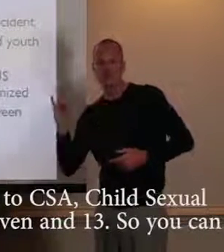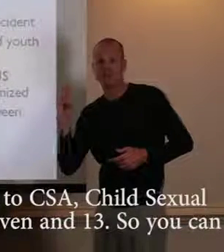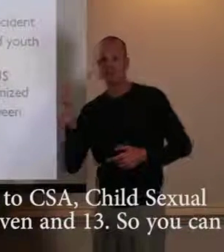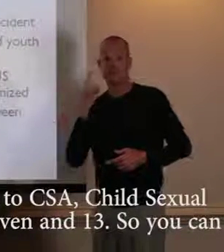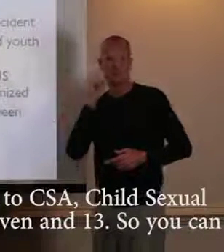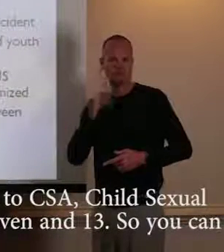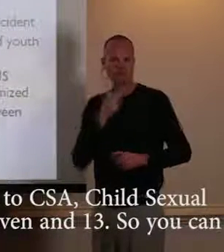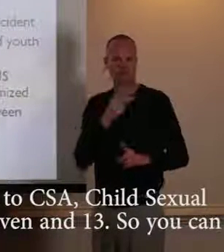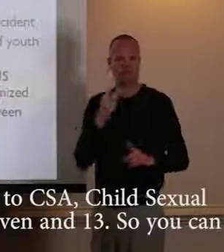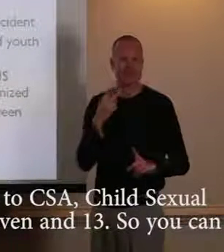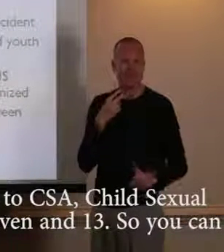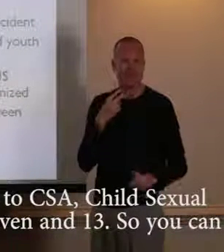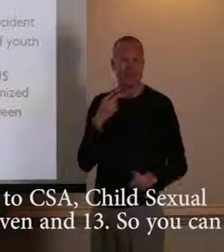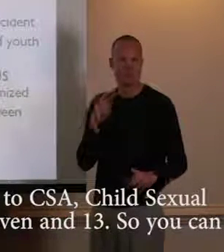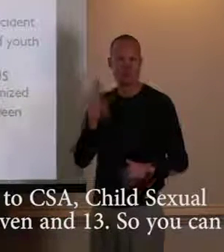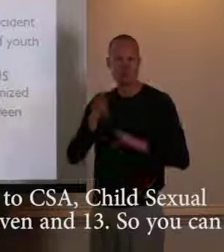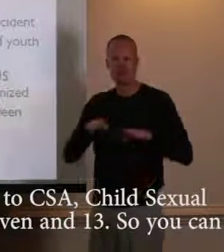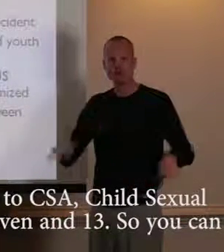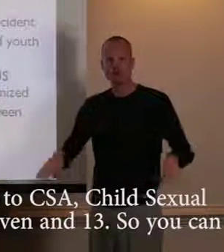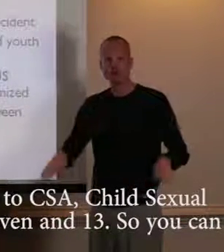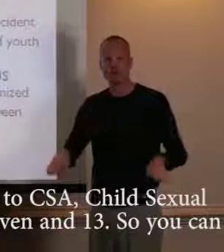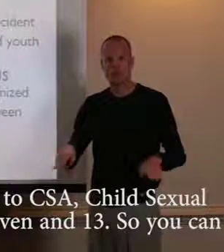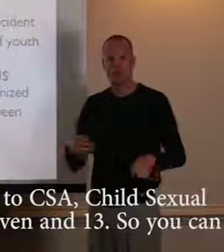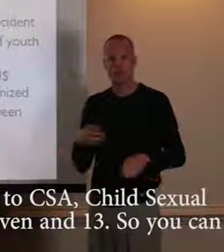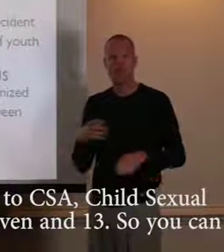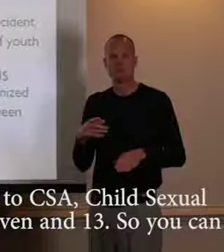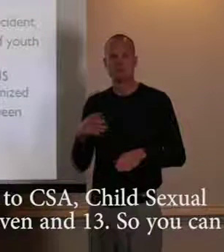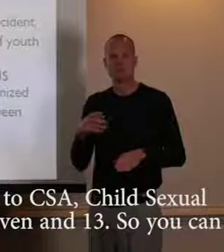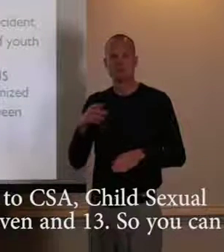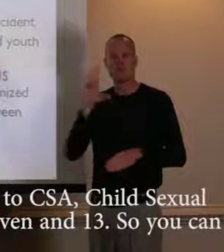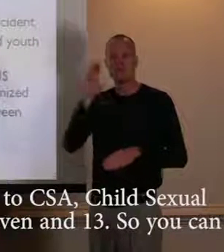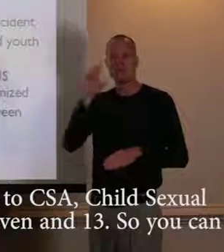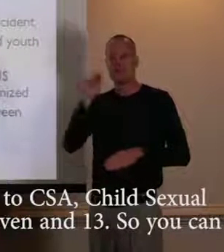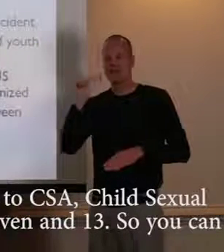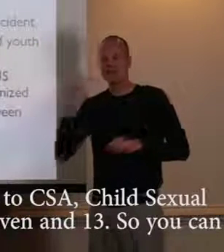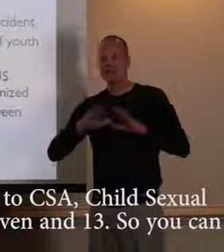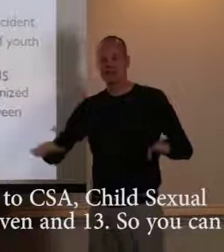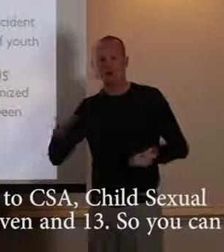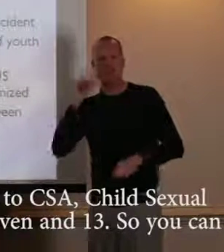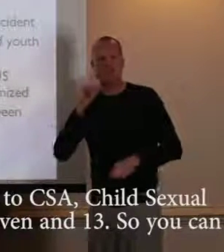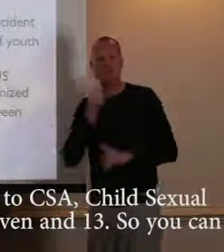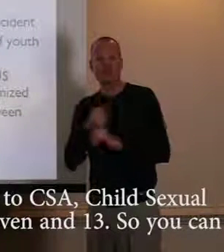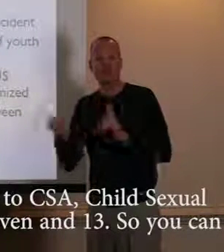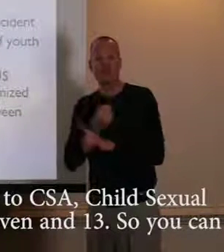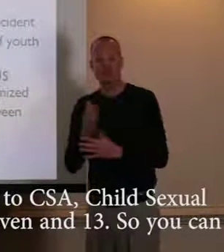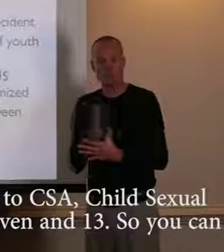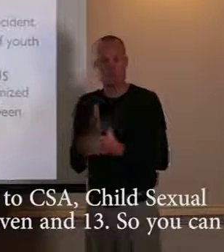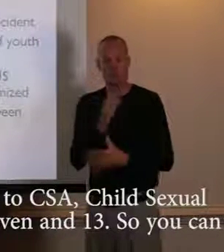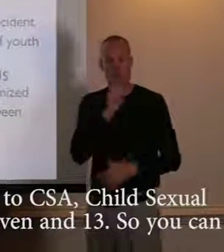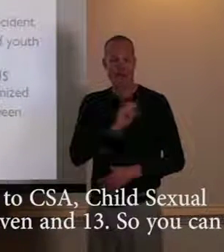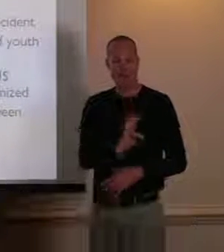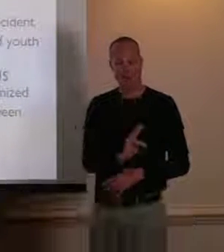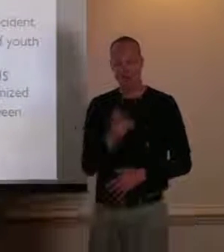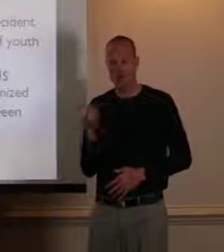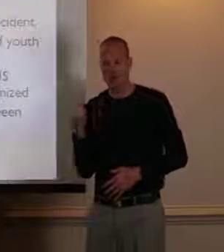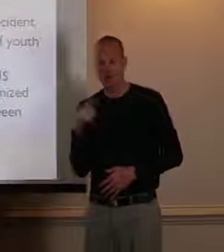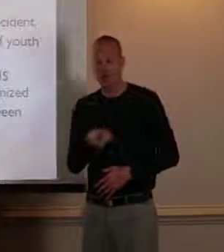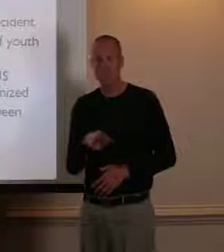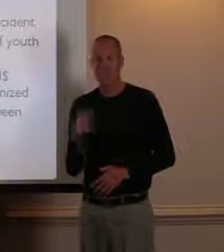Children are most vulnerable to CSA, child sexual abuse, between the ages of 7 and 13. So you can see how big the impact